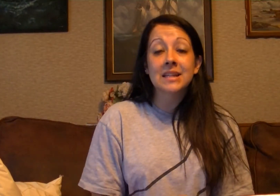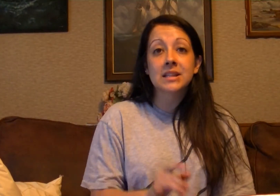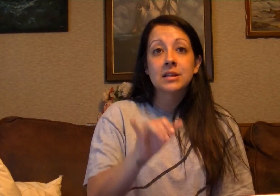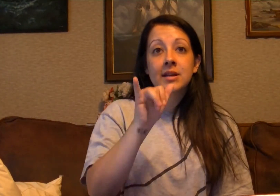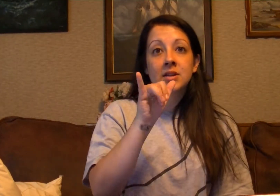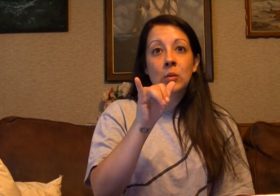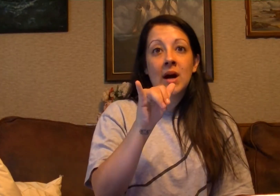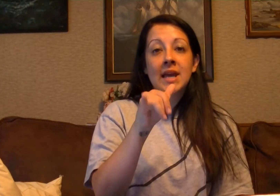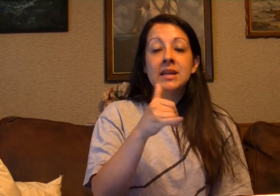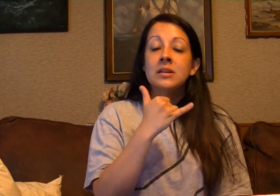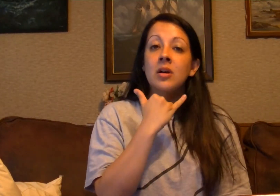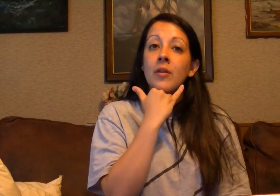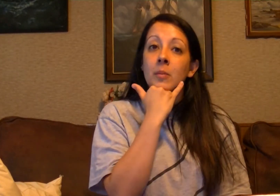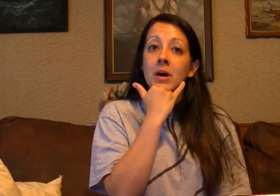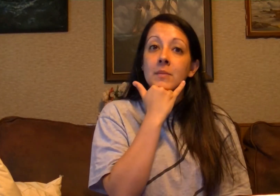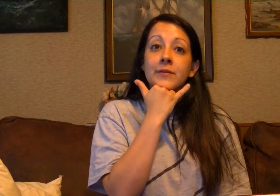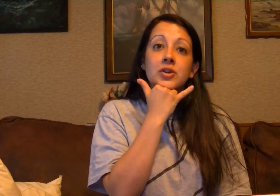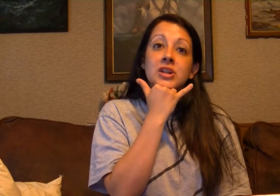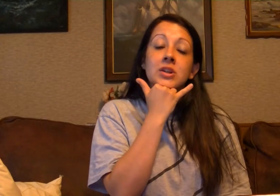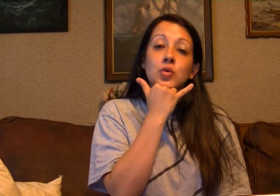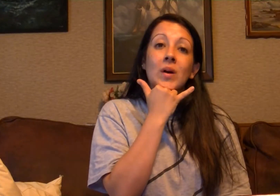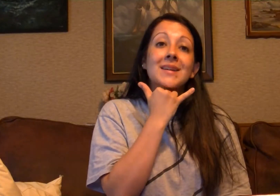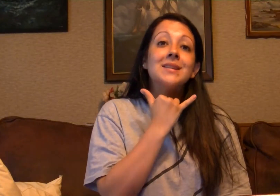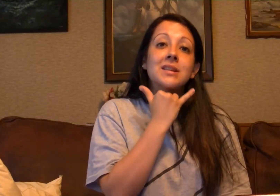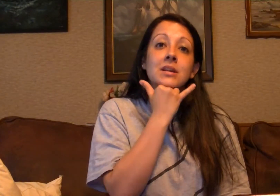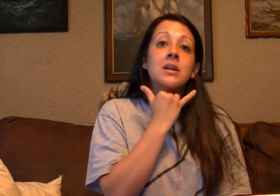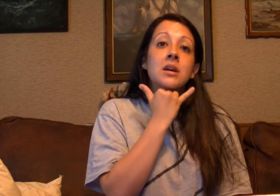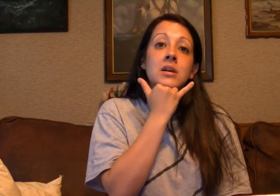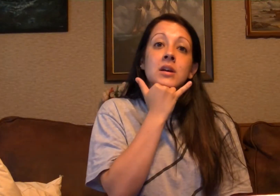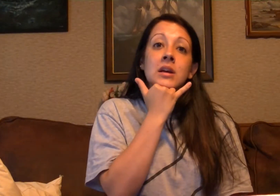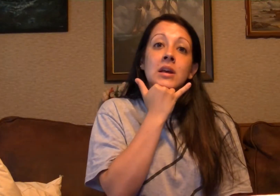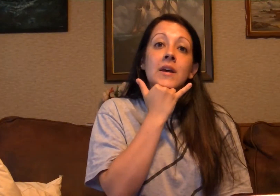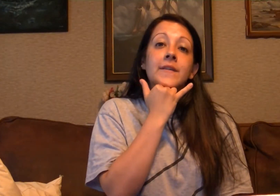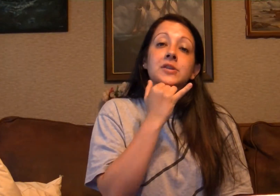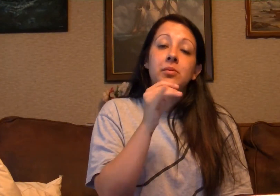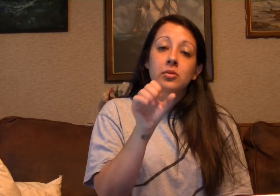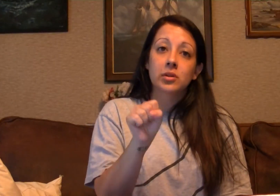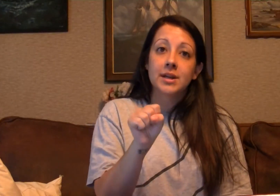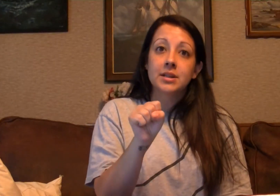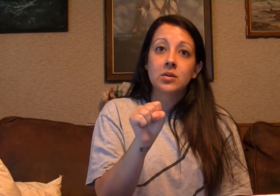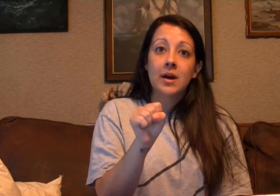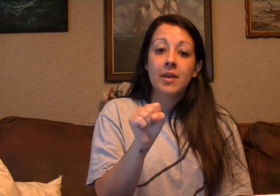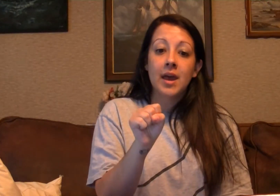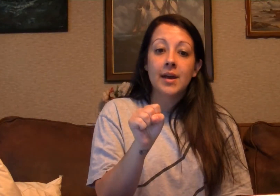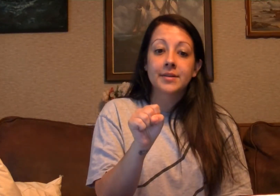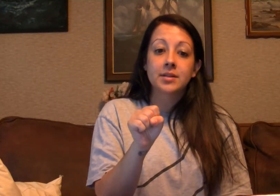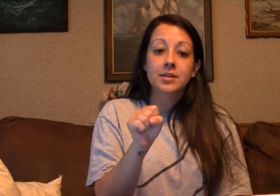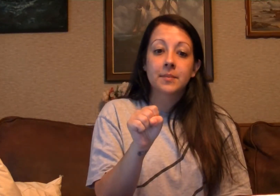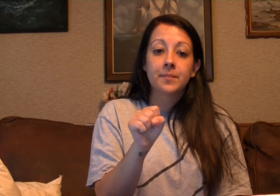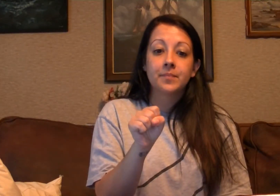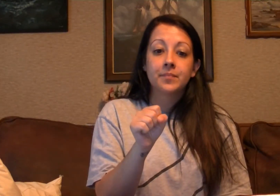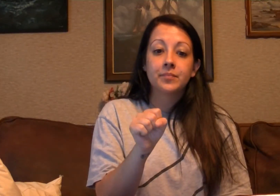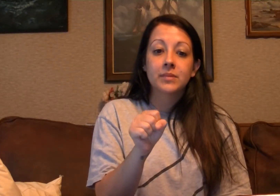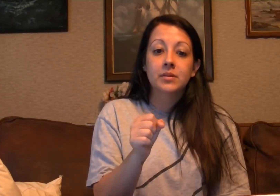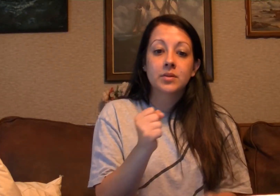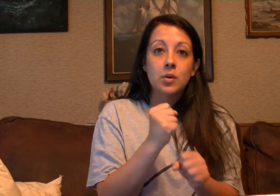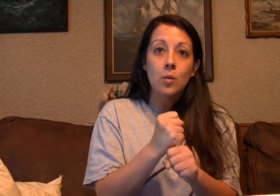Mistakes is a Y hand on the bottom of your chin twice. And then to pluralize it, you add the S. So